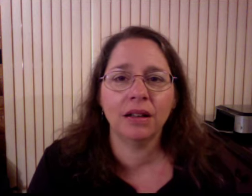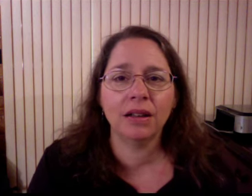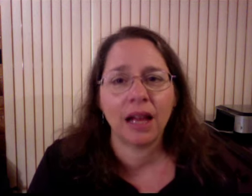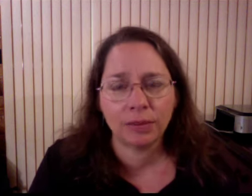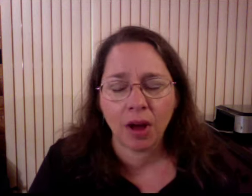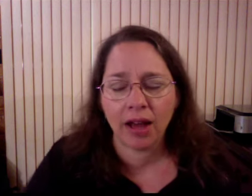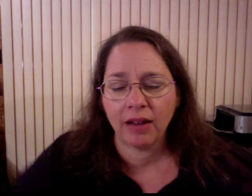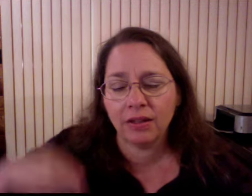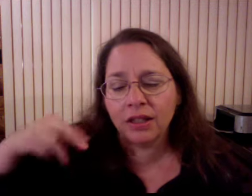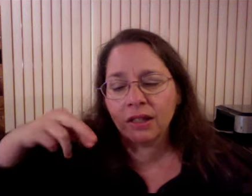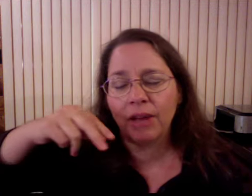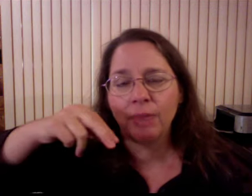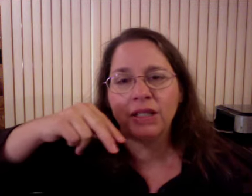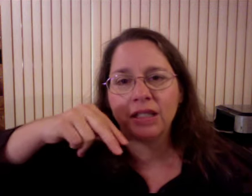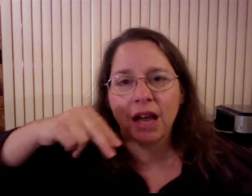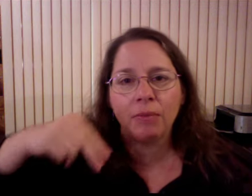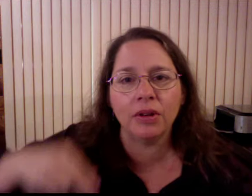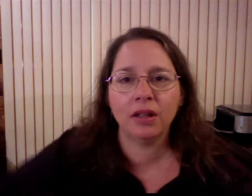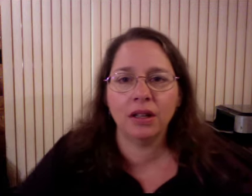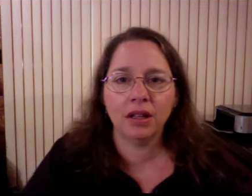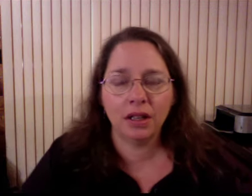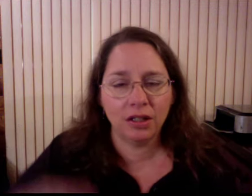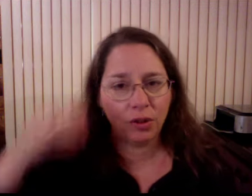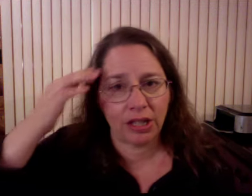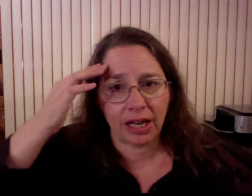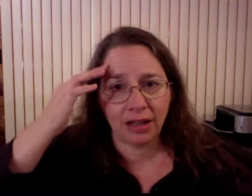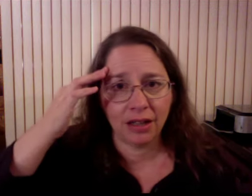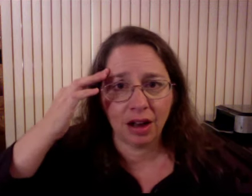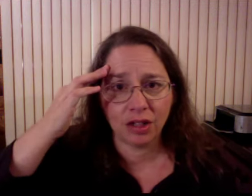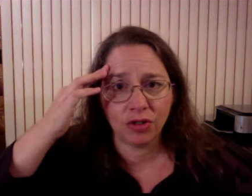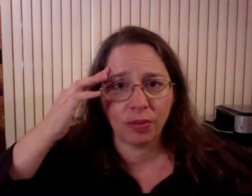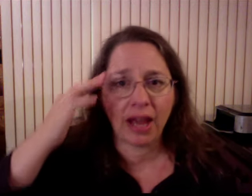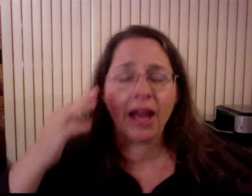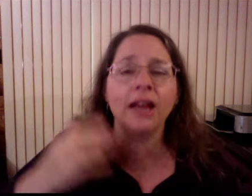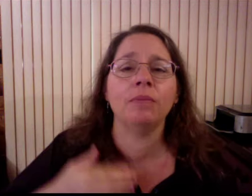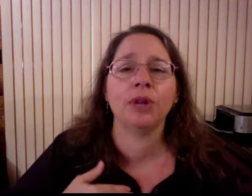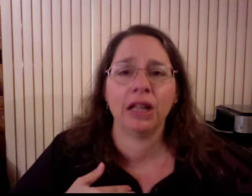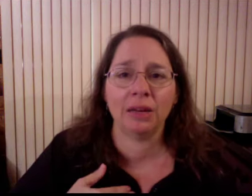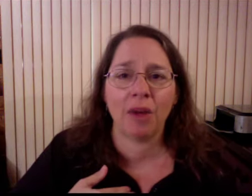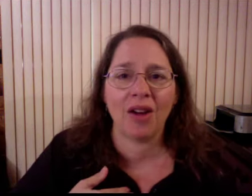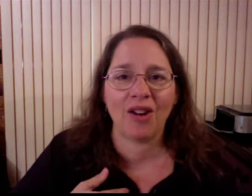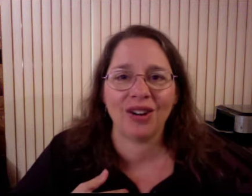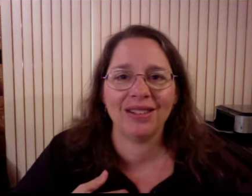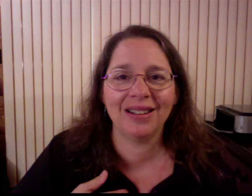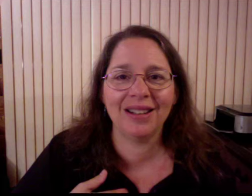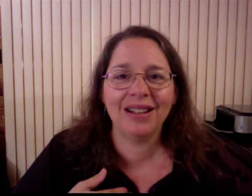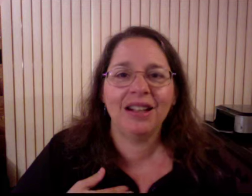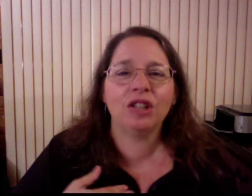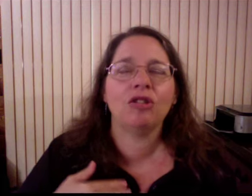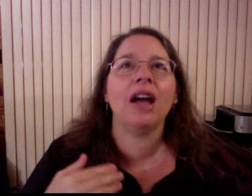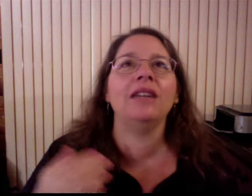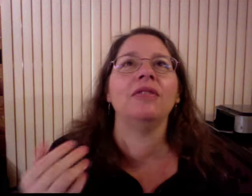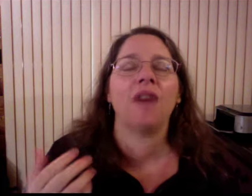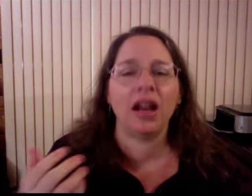That's my little baby step toward taking the knowledge from my head and putting it in my heart, trying to find